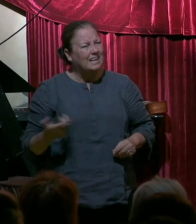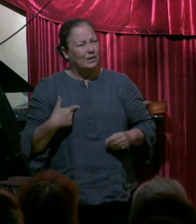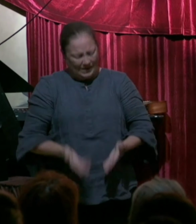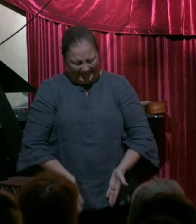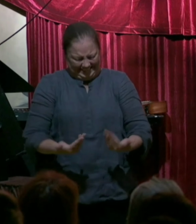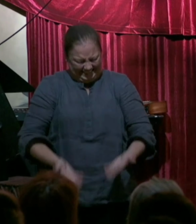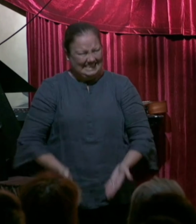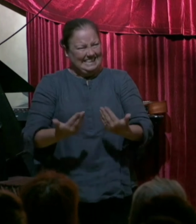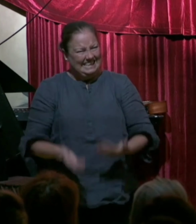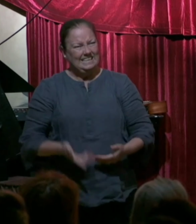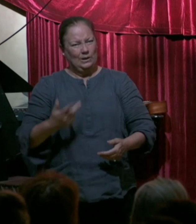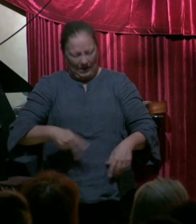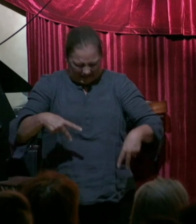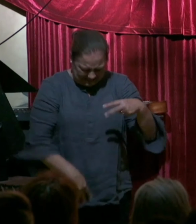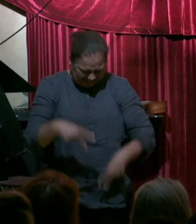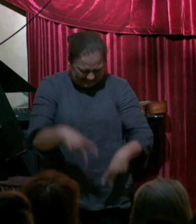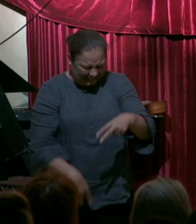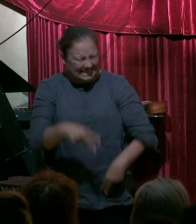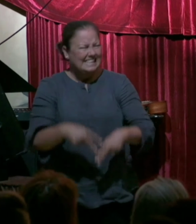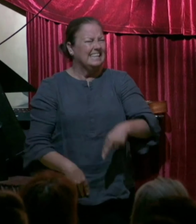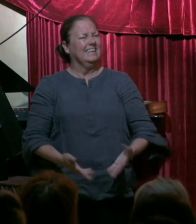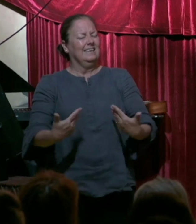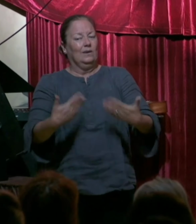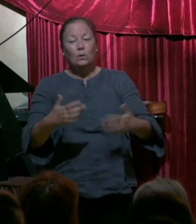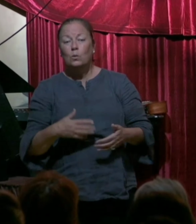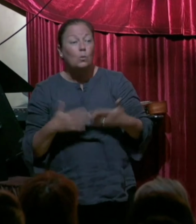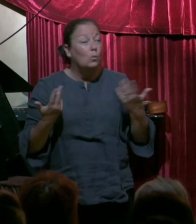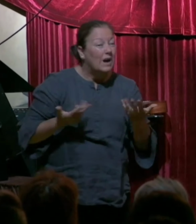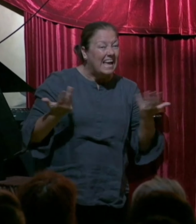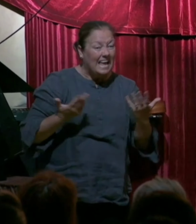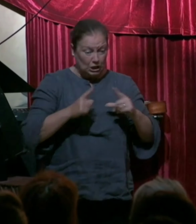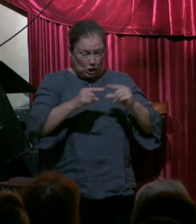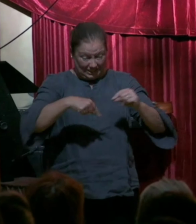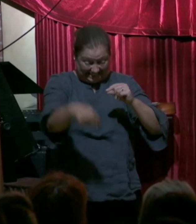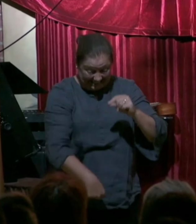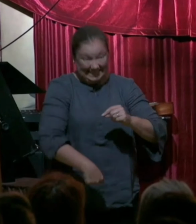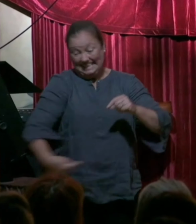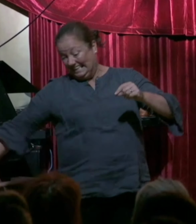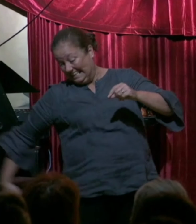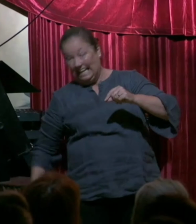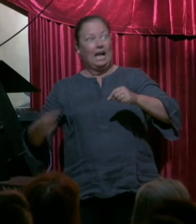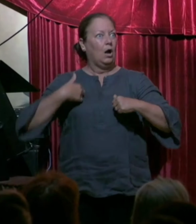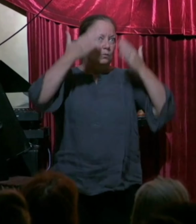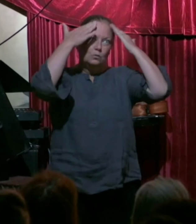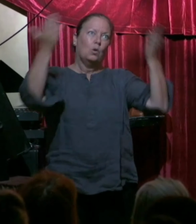out, cut it down. Oh, Diana, where is he gonna put the sausage? In here, back here.